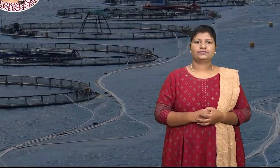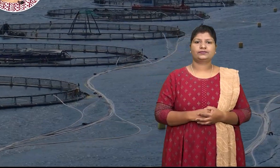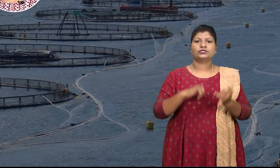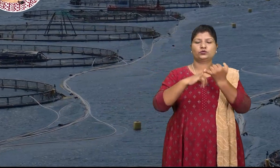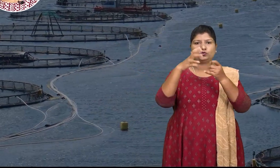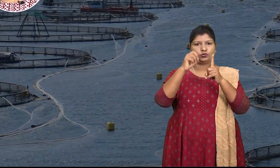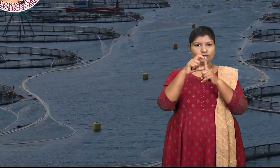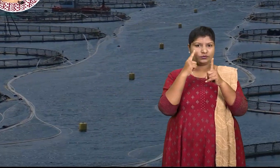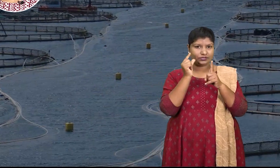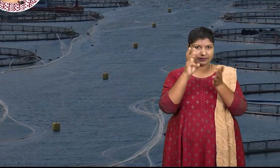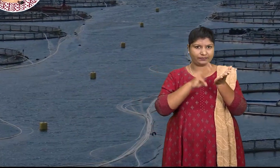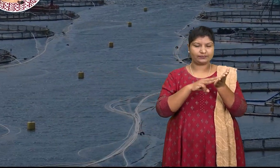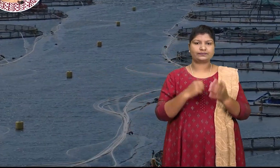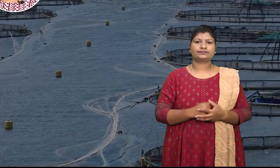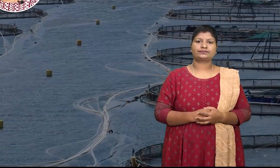sodium,